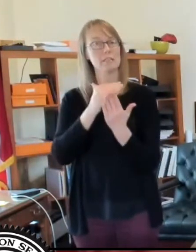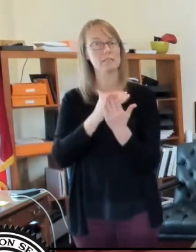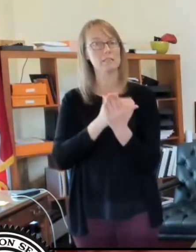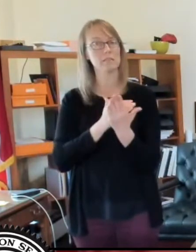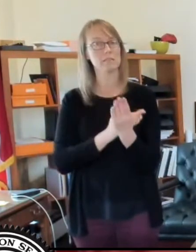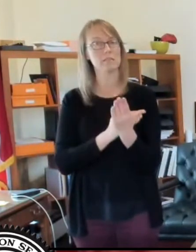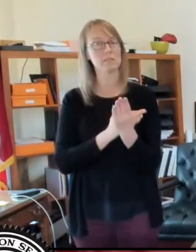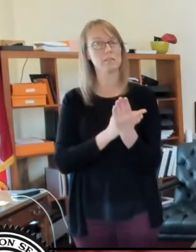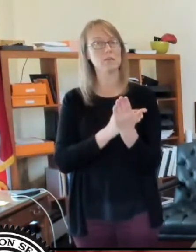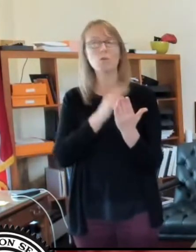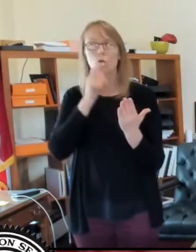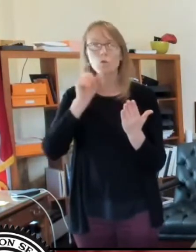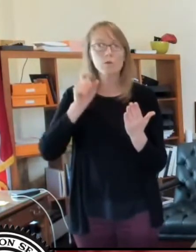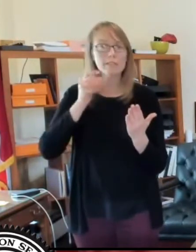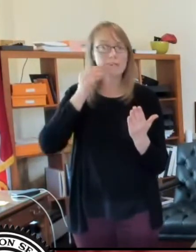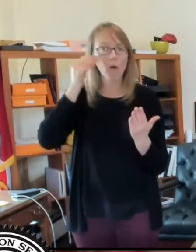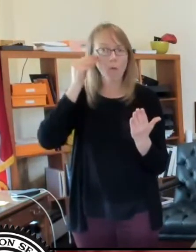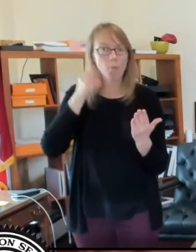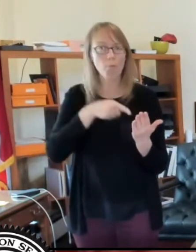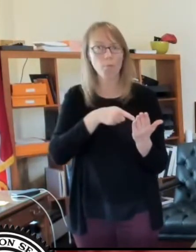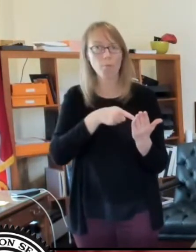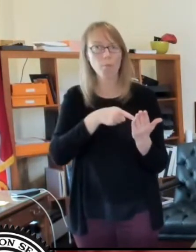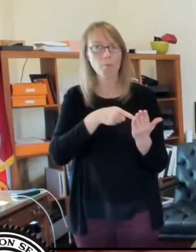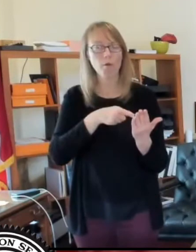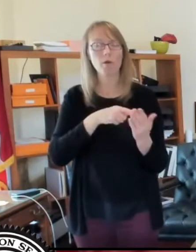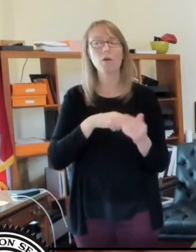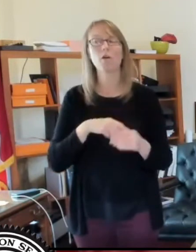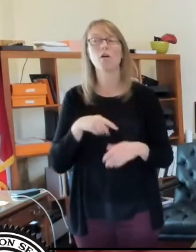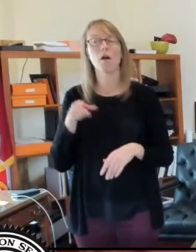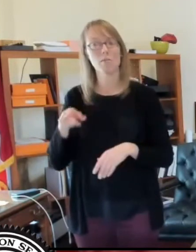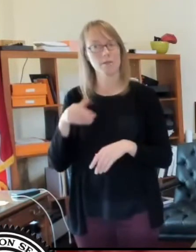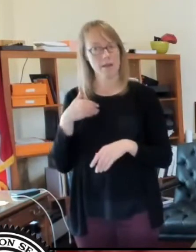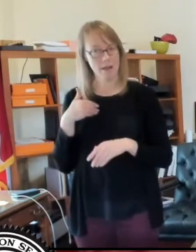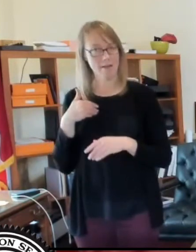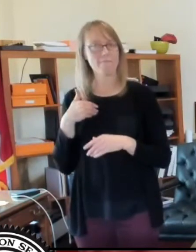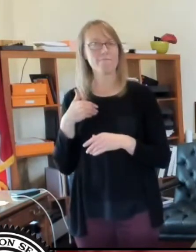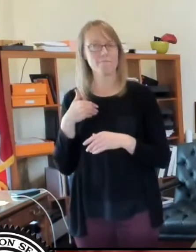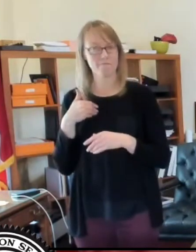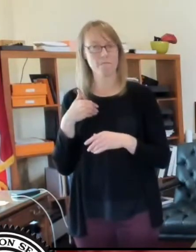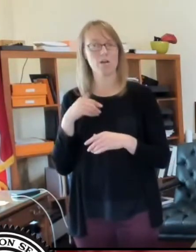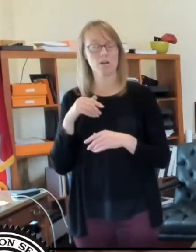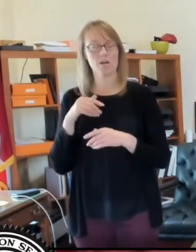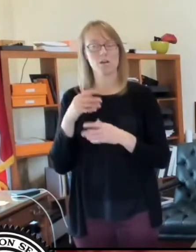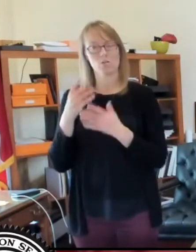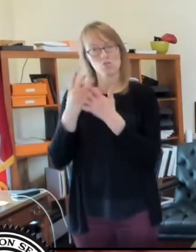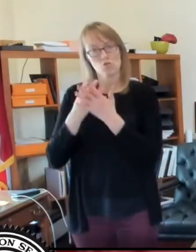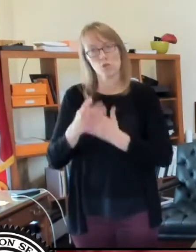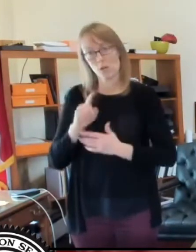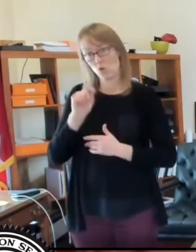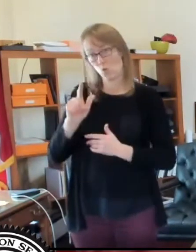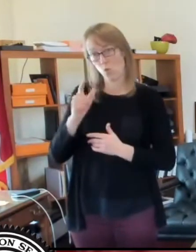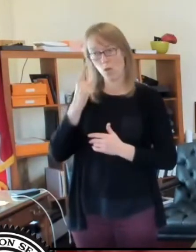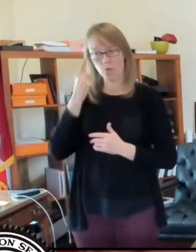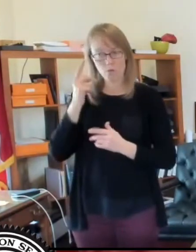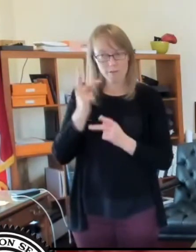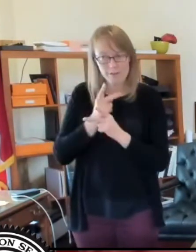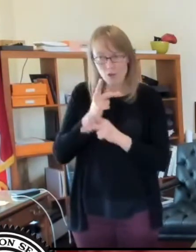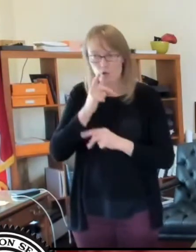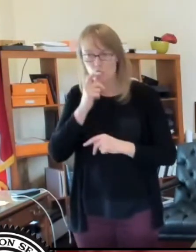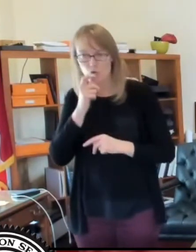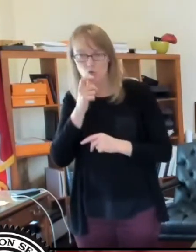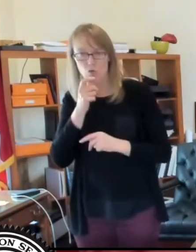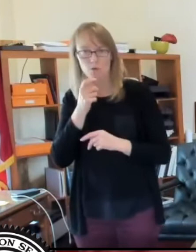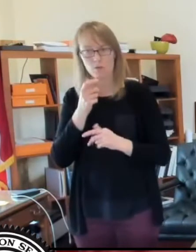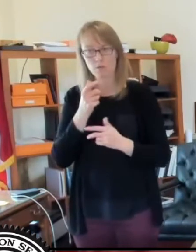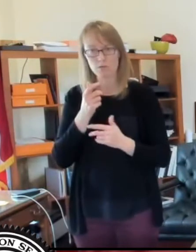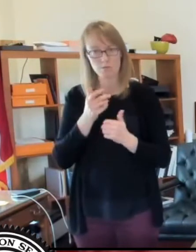tool which will help to place people in those tiny houses. And probably last question for the day comes from Diana,